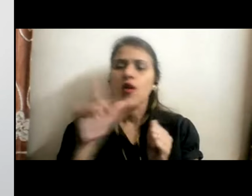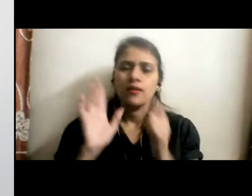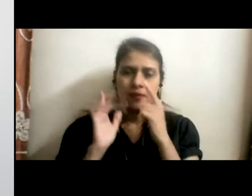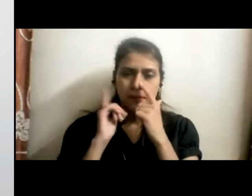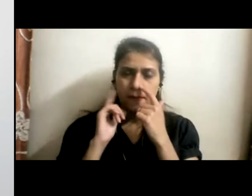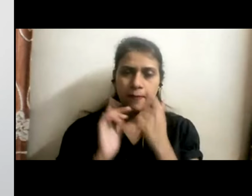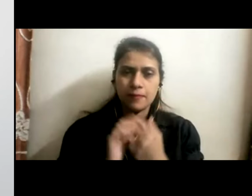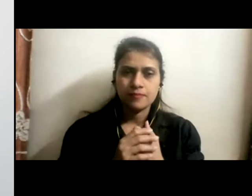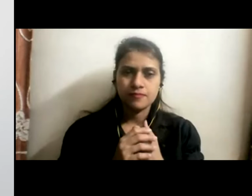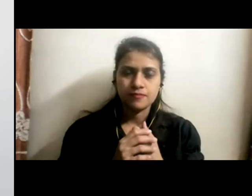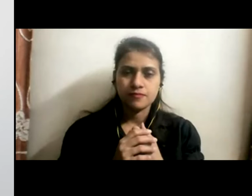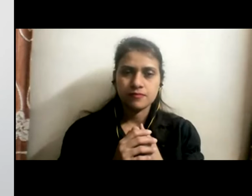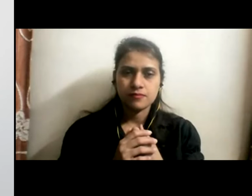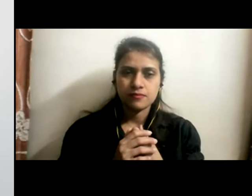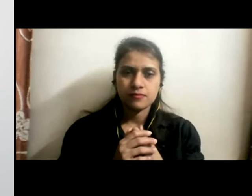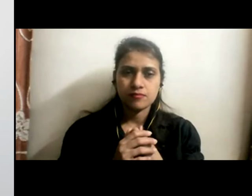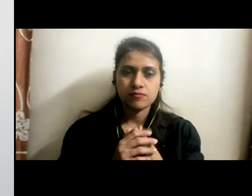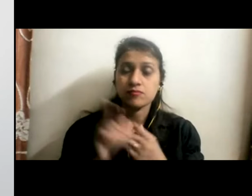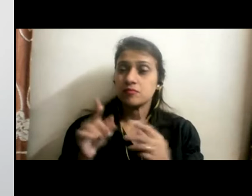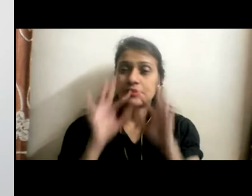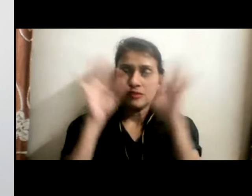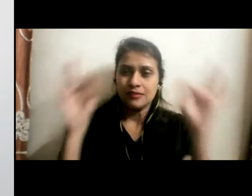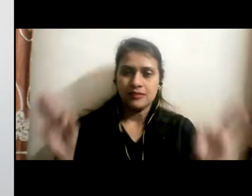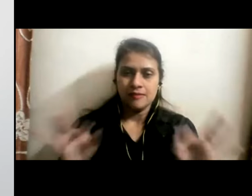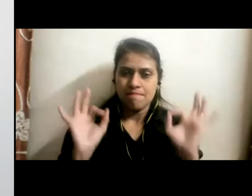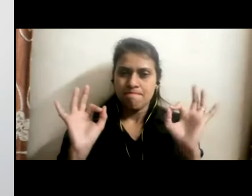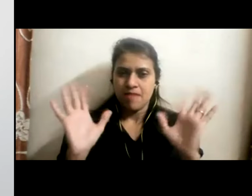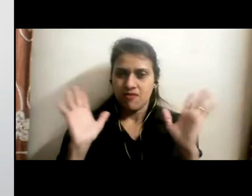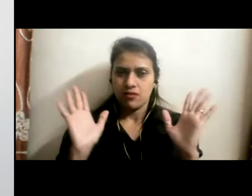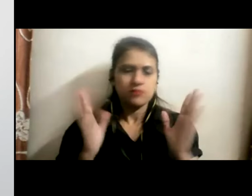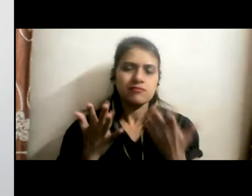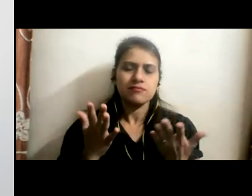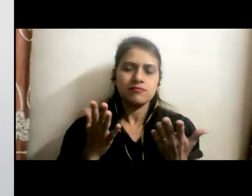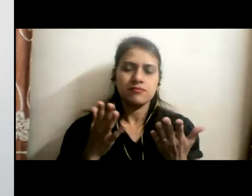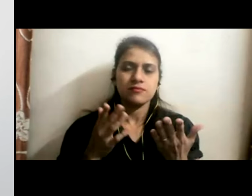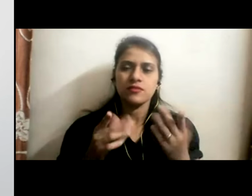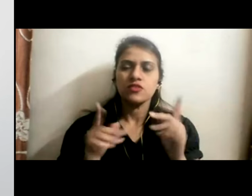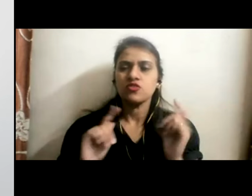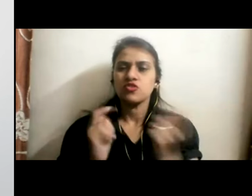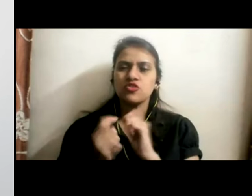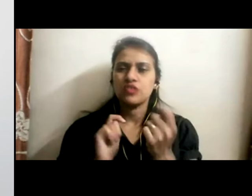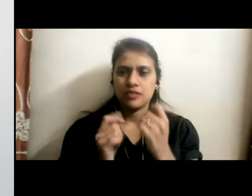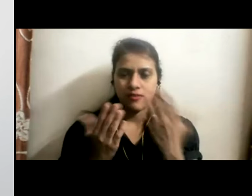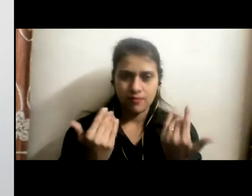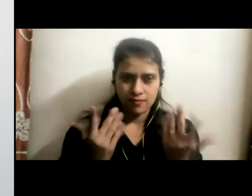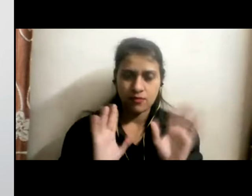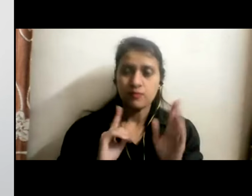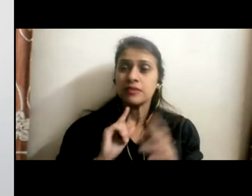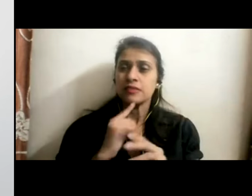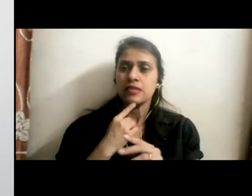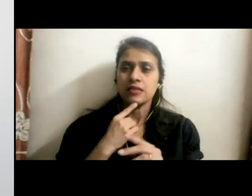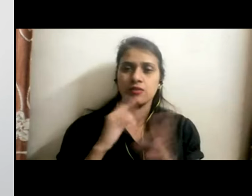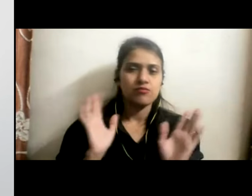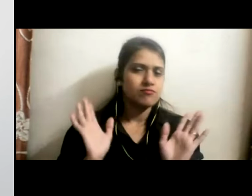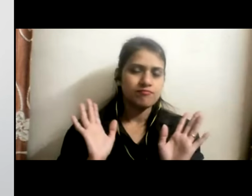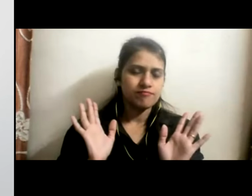But it's still not very structured, it's not very strict, and I can note down or observe